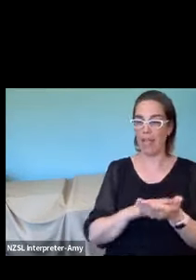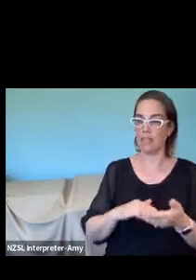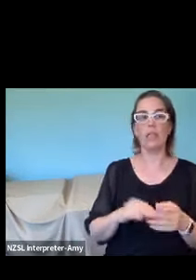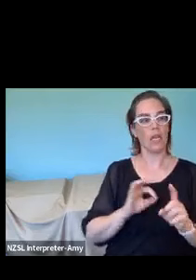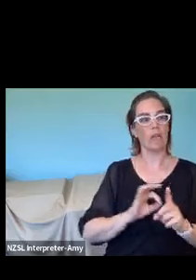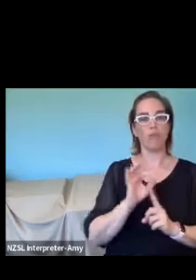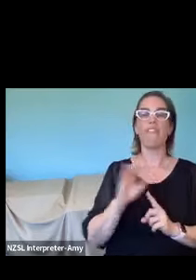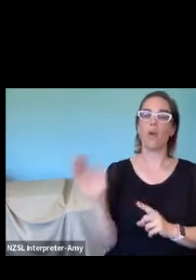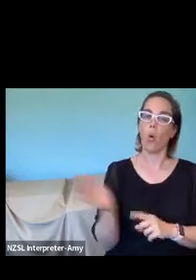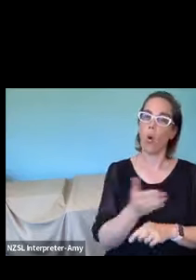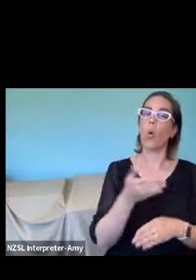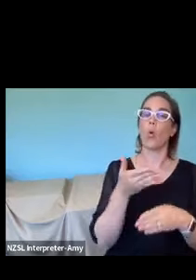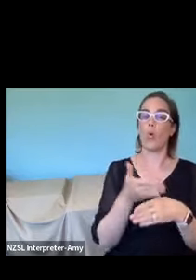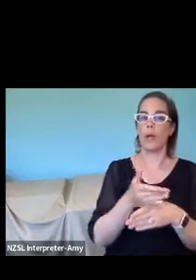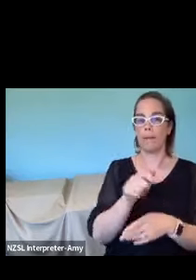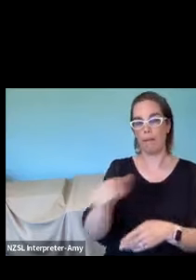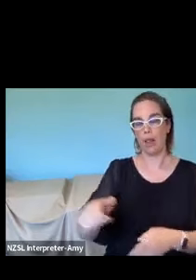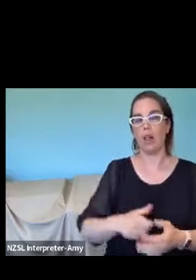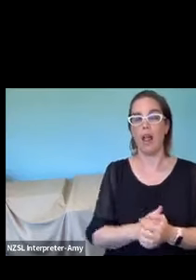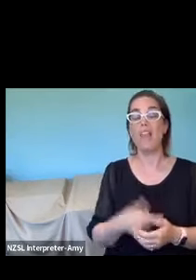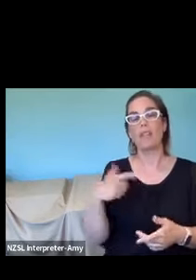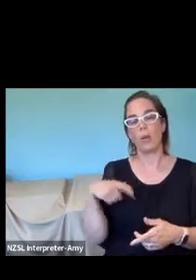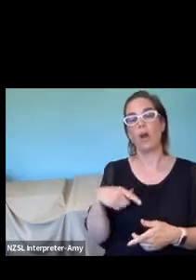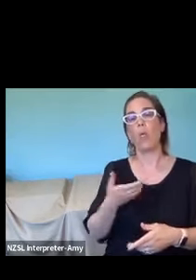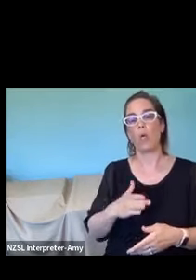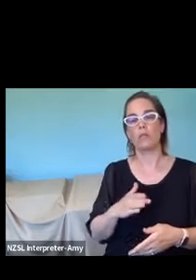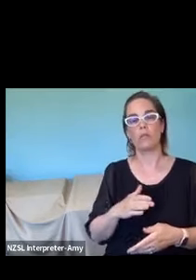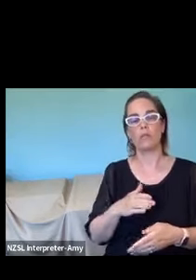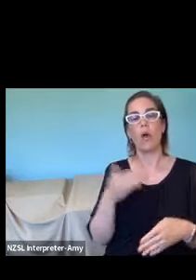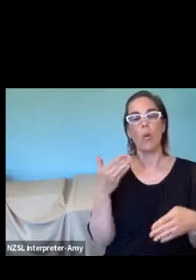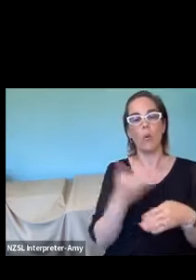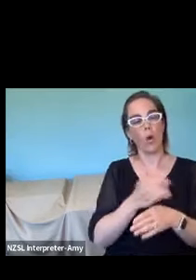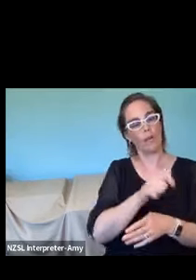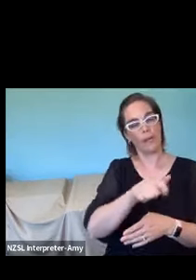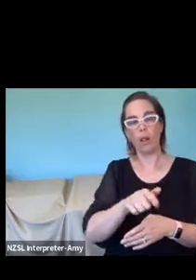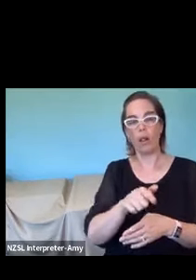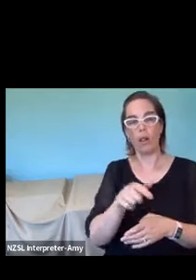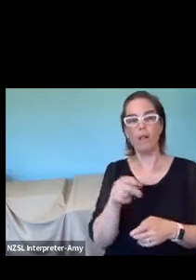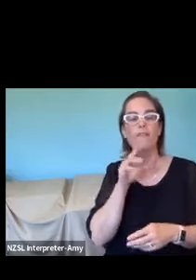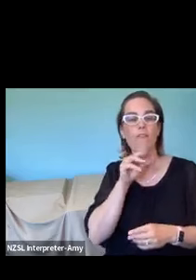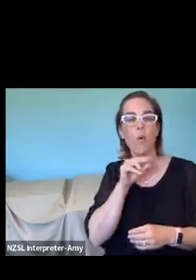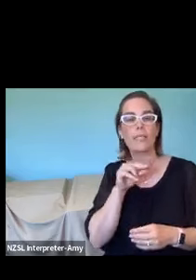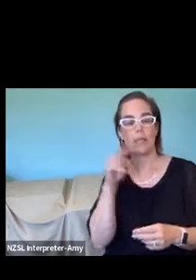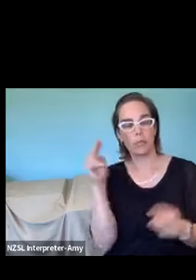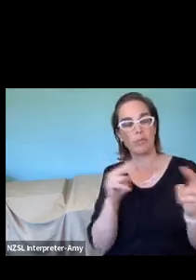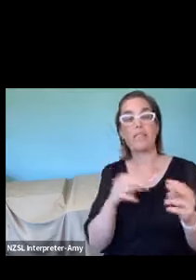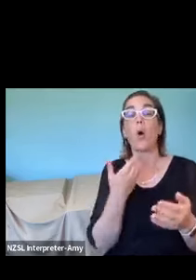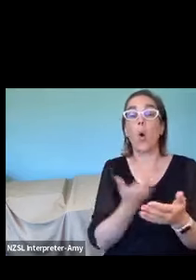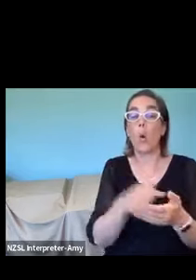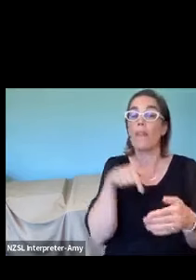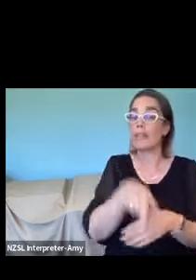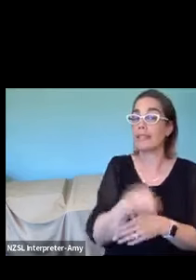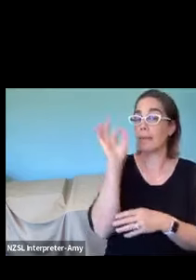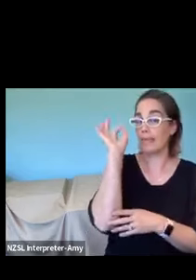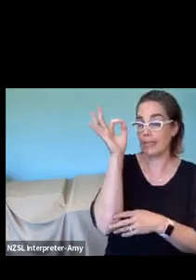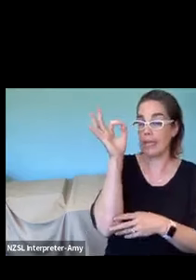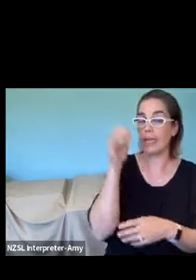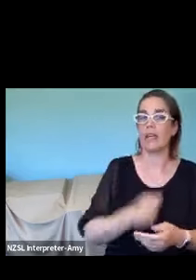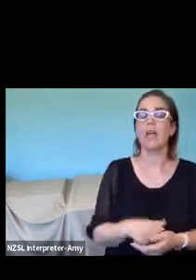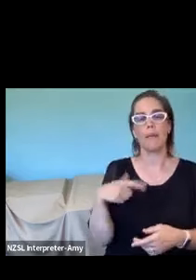have a worker's voice on this committee, because they'll see those important little things that are often missed when we're just talking